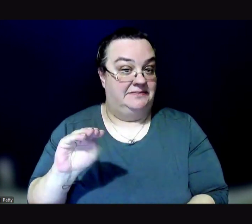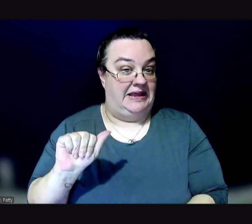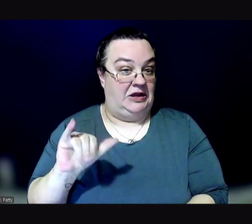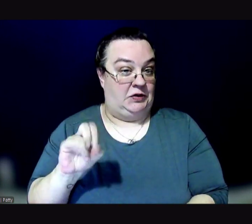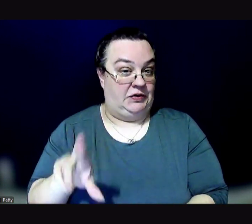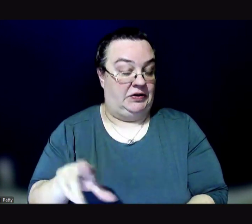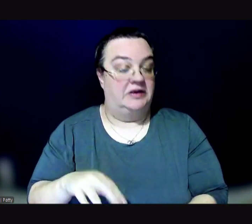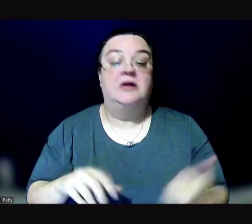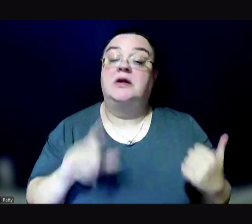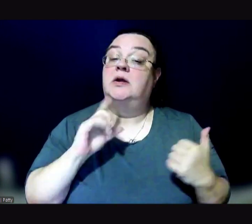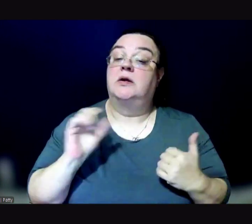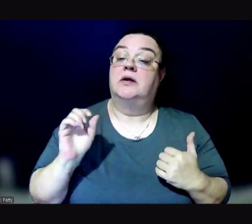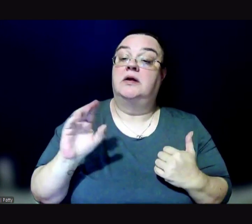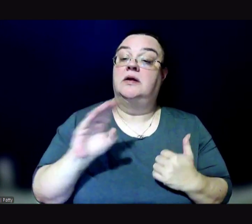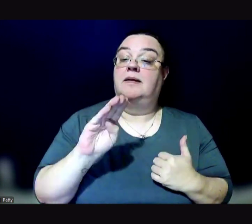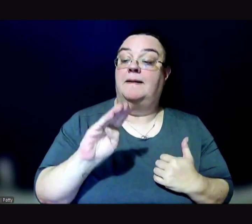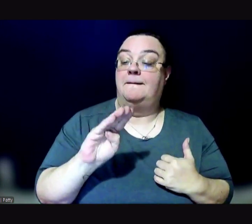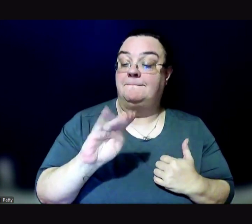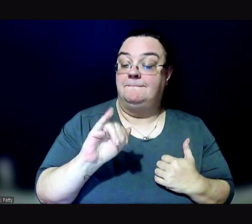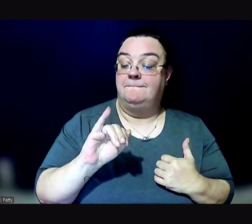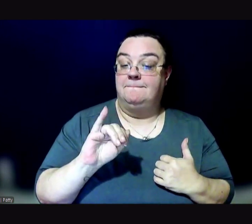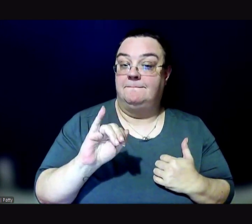All right, there is